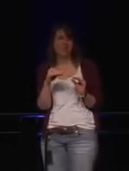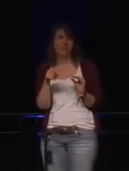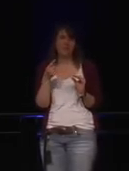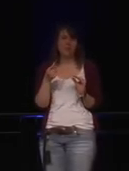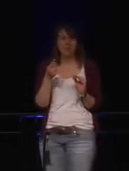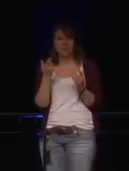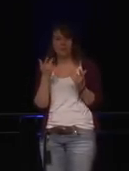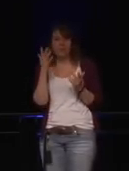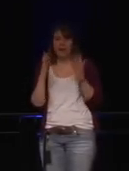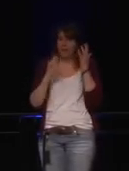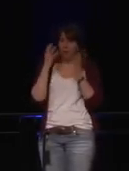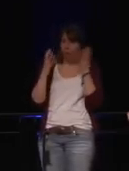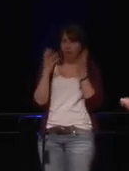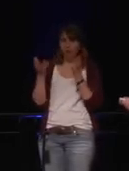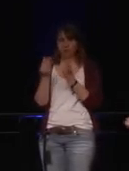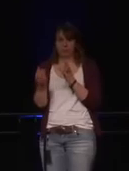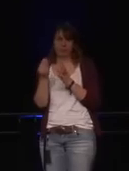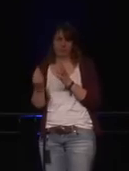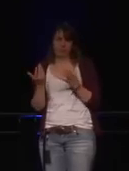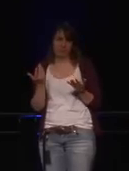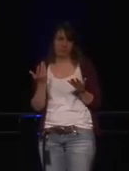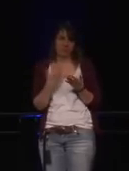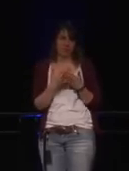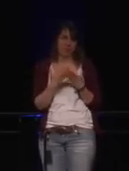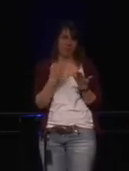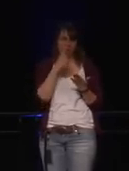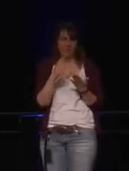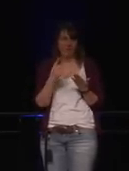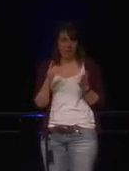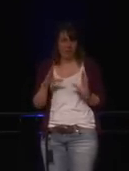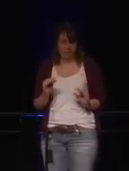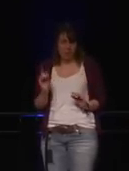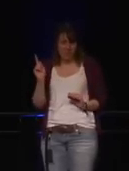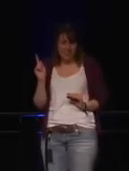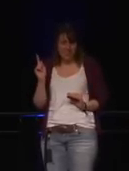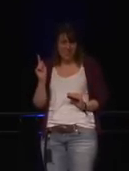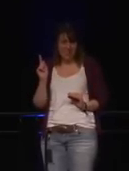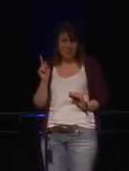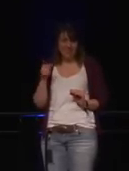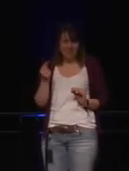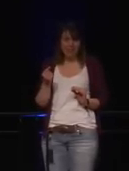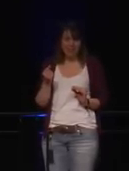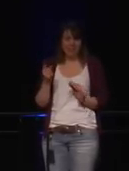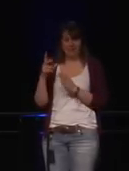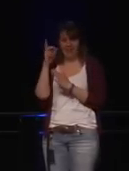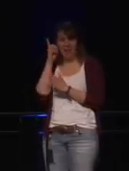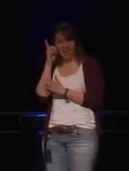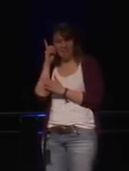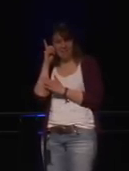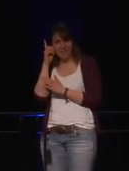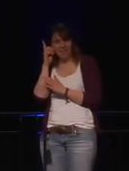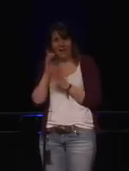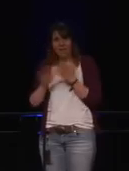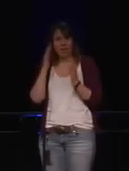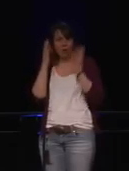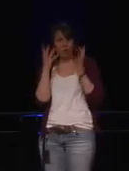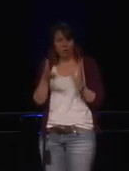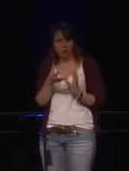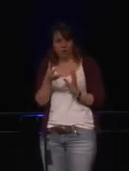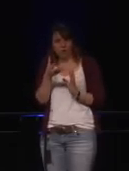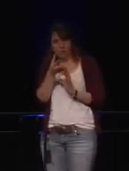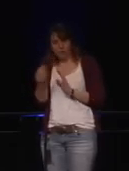And actually, this is a vibrator and an app. And the vibrator controlling app was recording all the sex